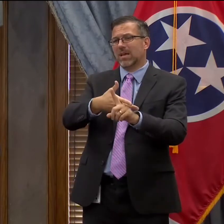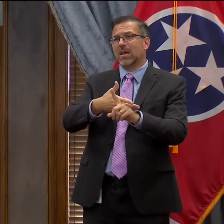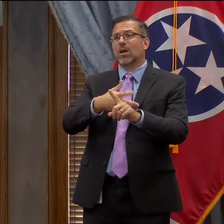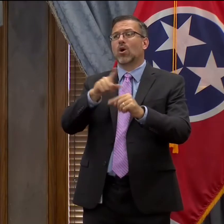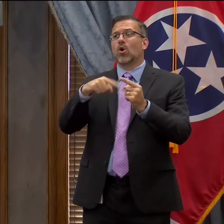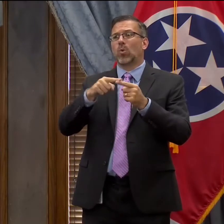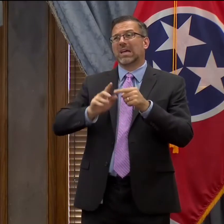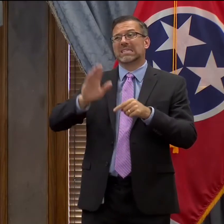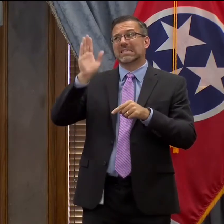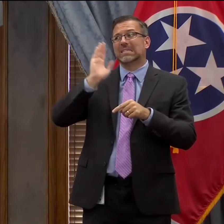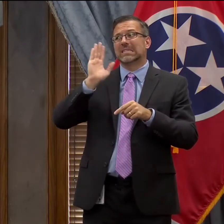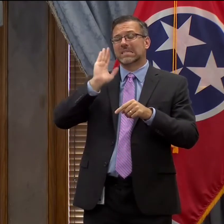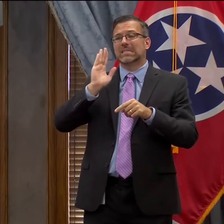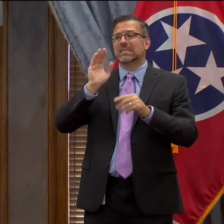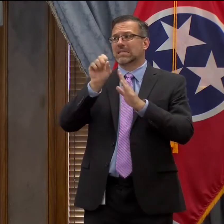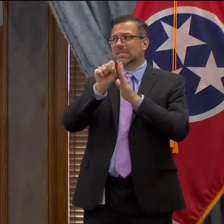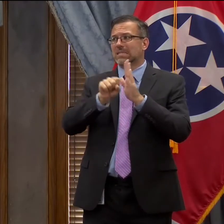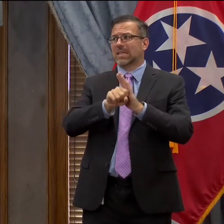anything